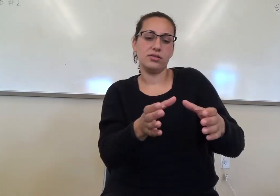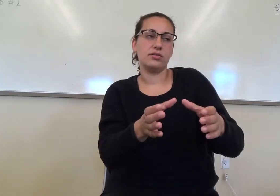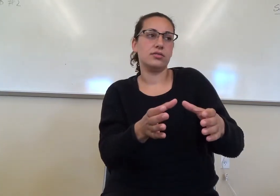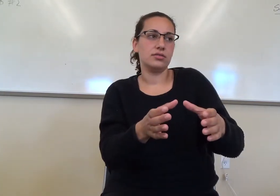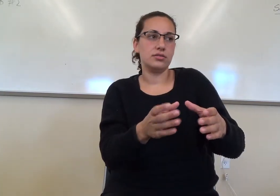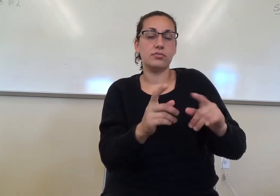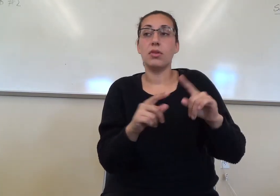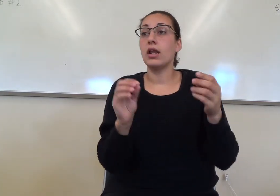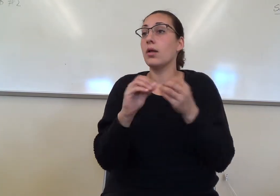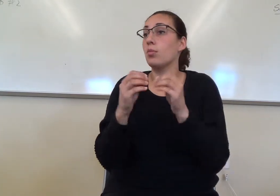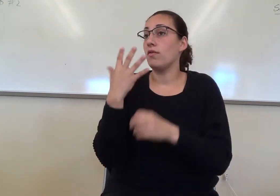the closest.